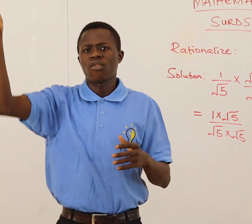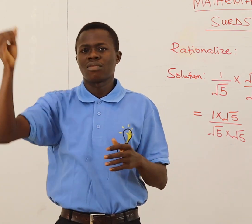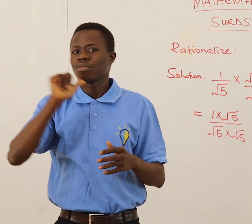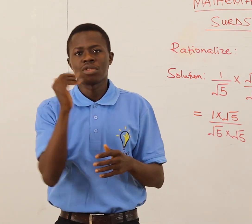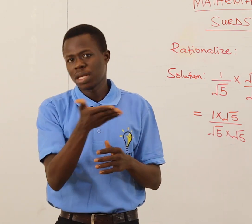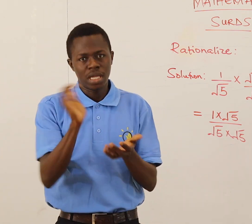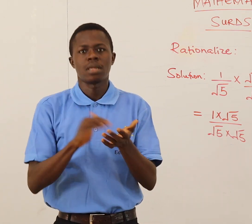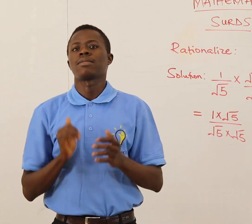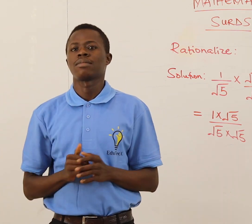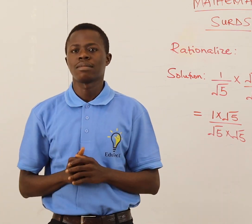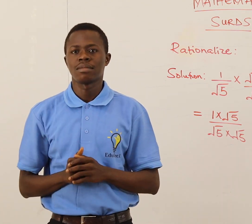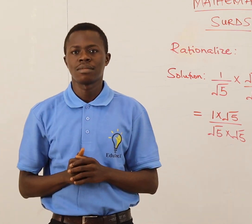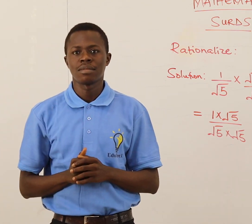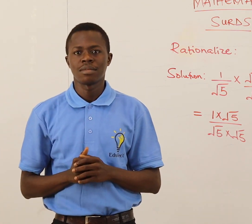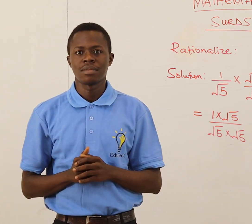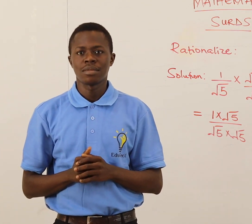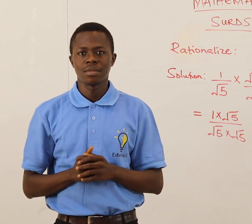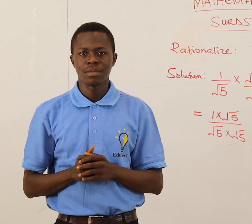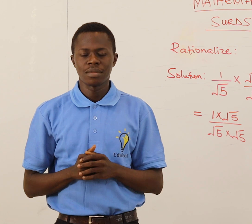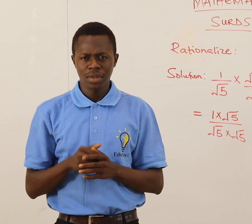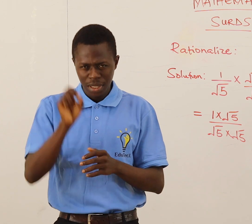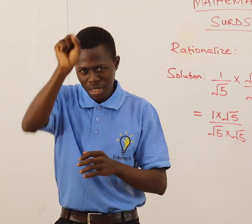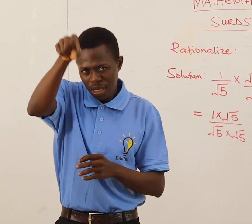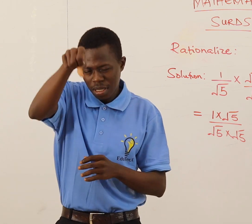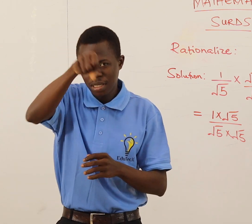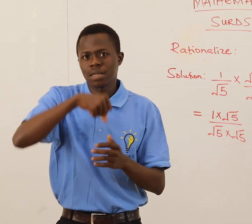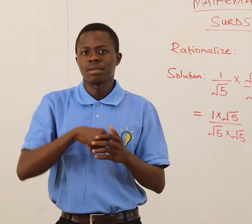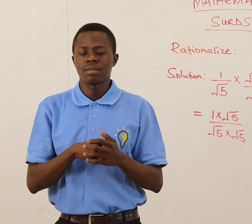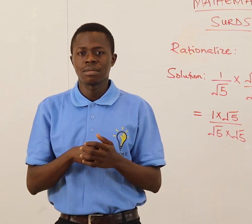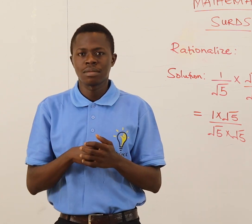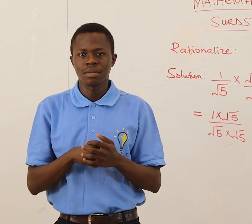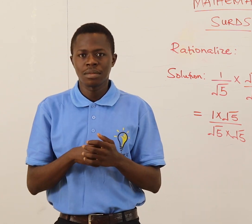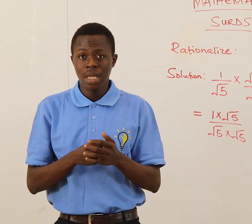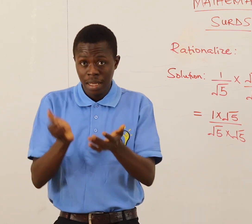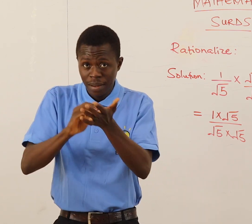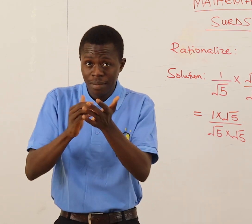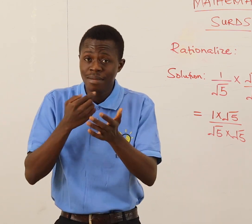Yes, this can help us to get rid of the square root sign.